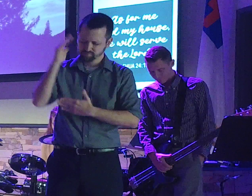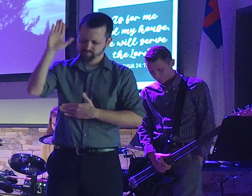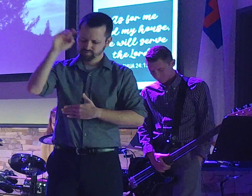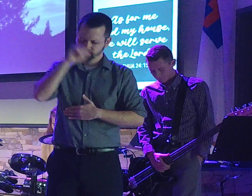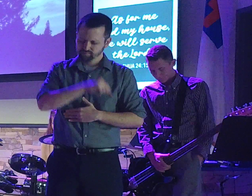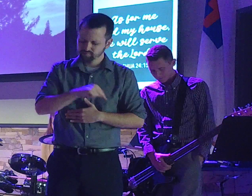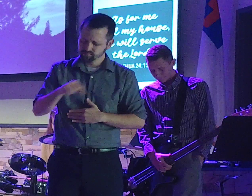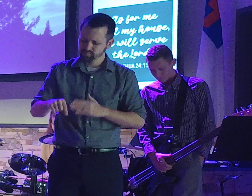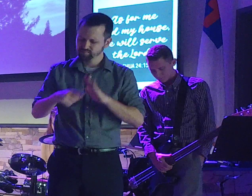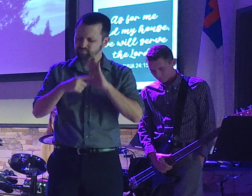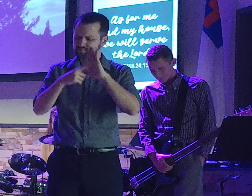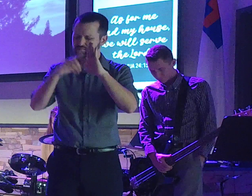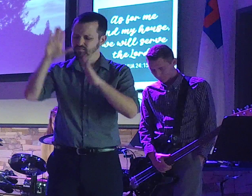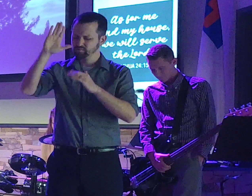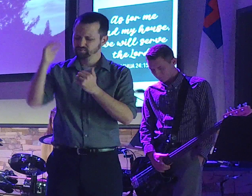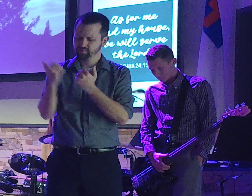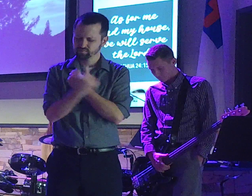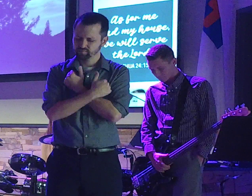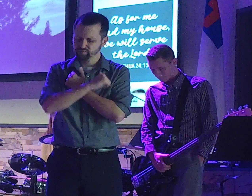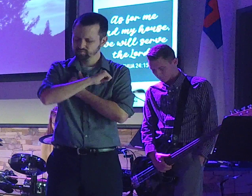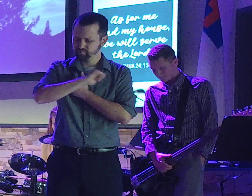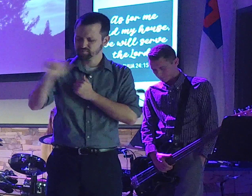show your love to everyone we meet.